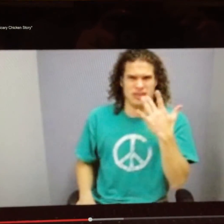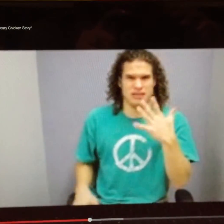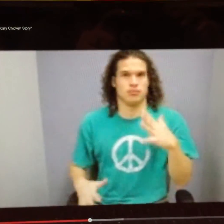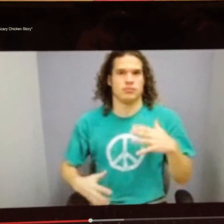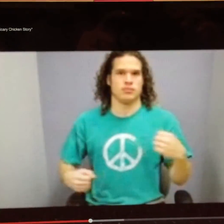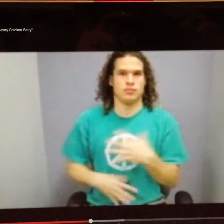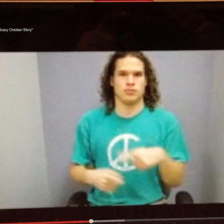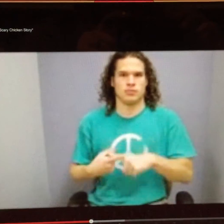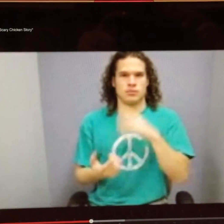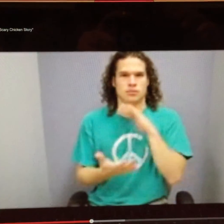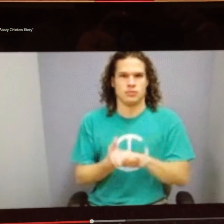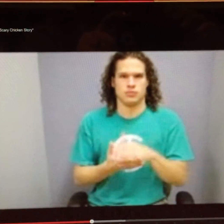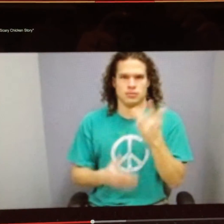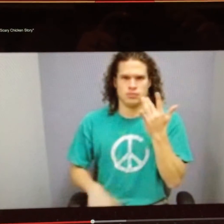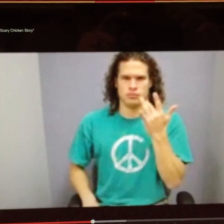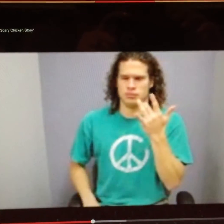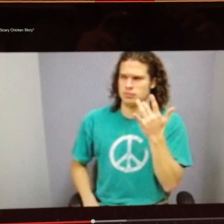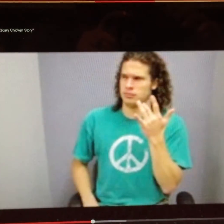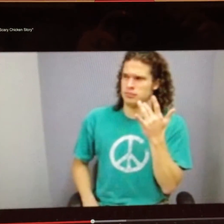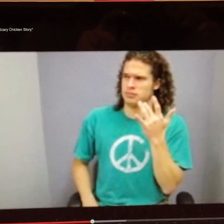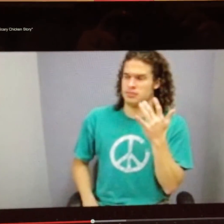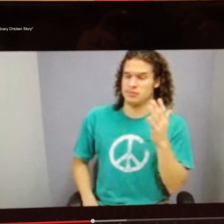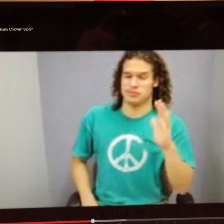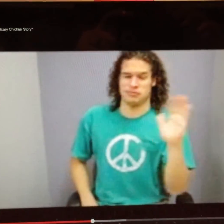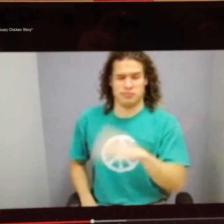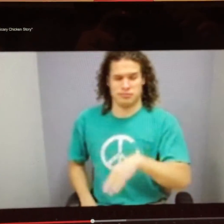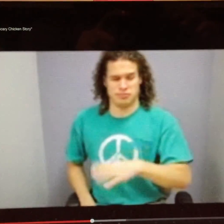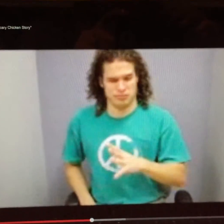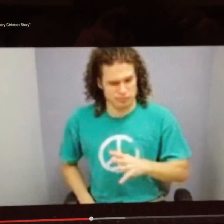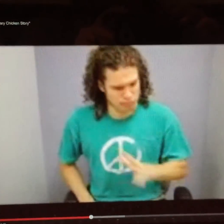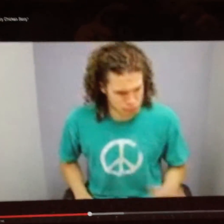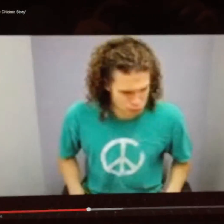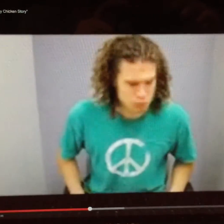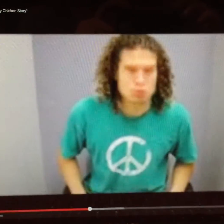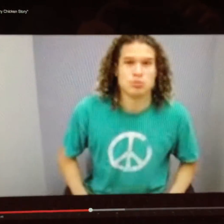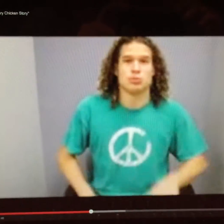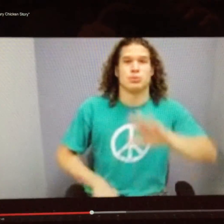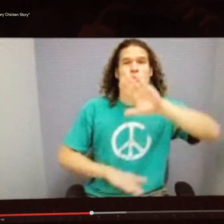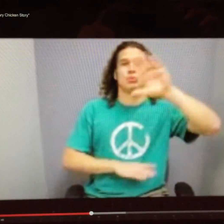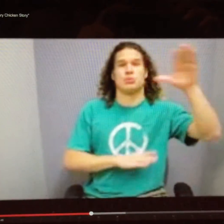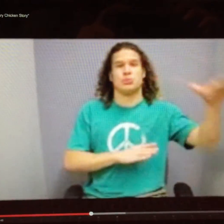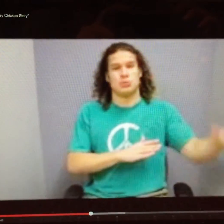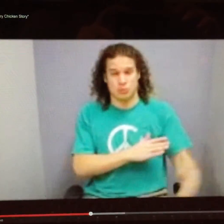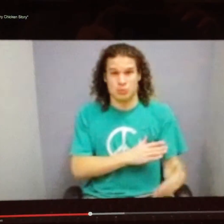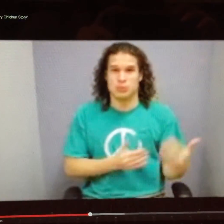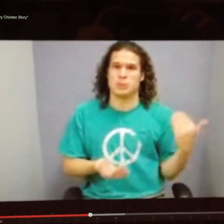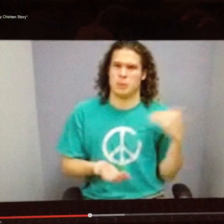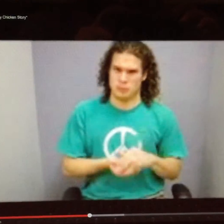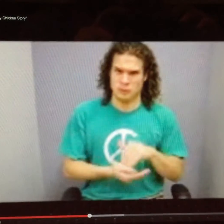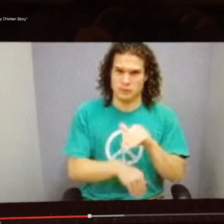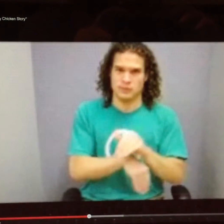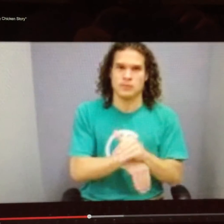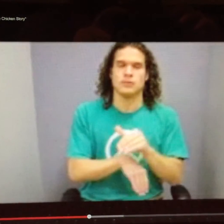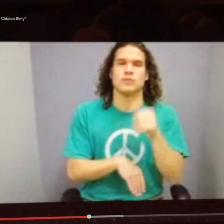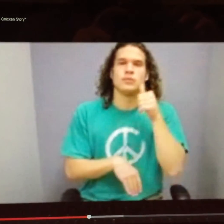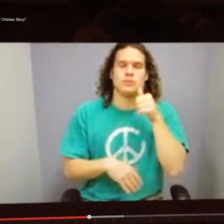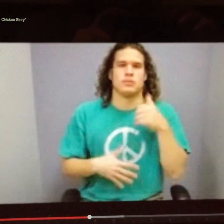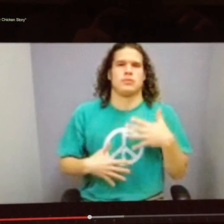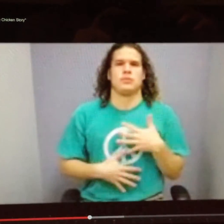kept chopping up the chicken heads, and so she thought it was weird that he was so hesitant about that question.